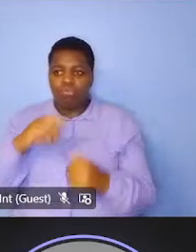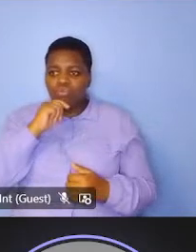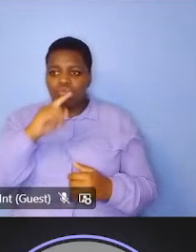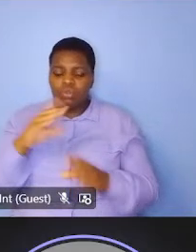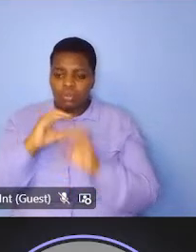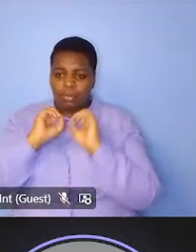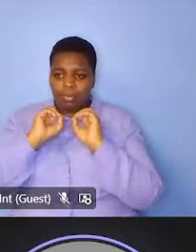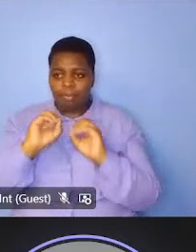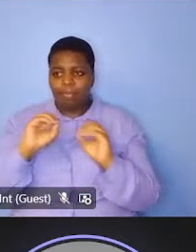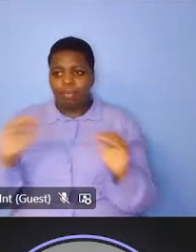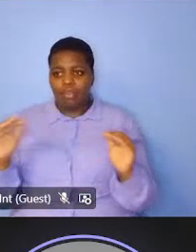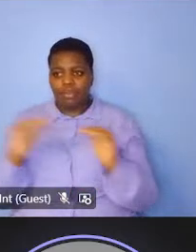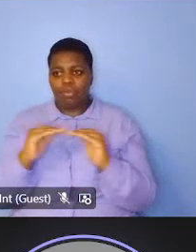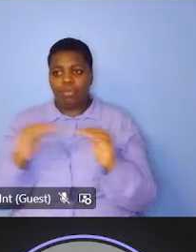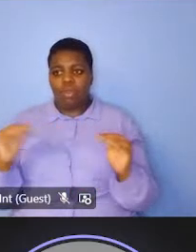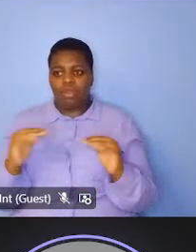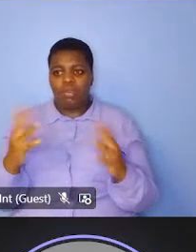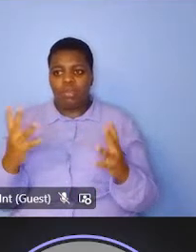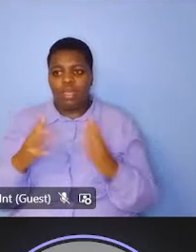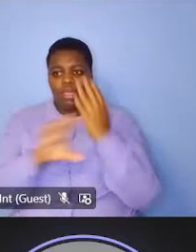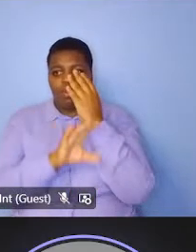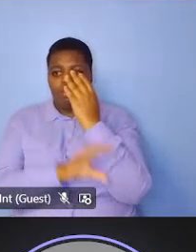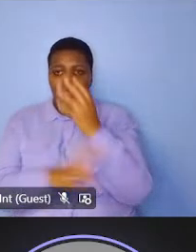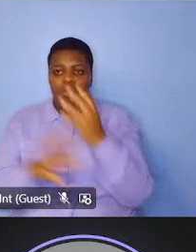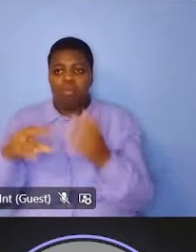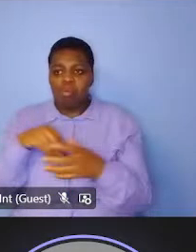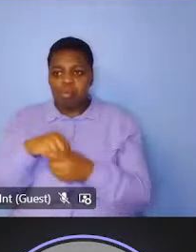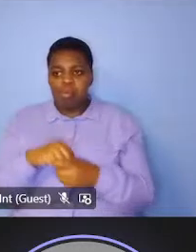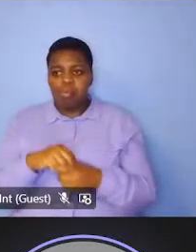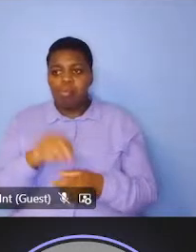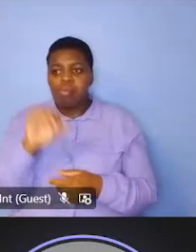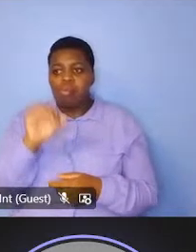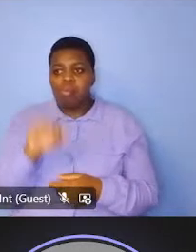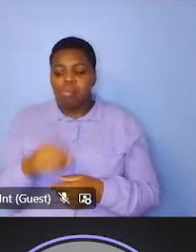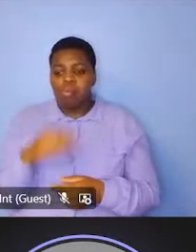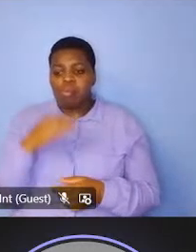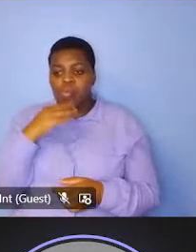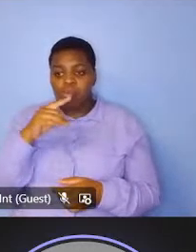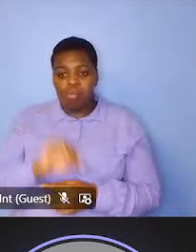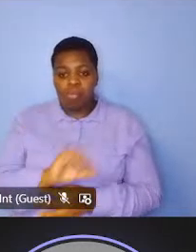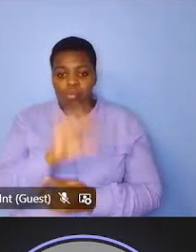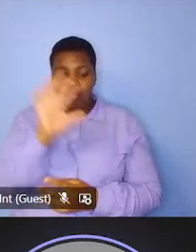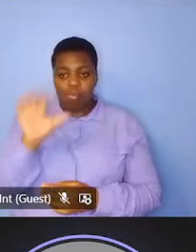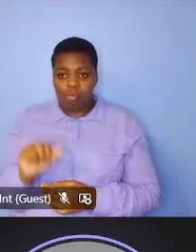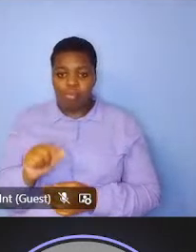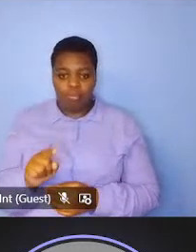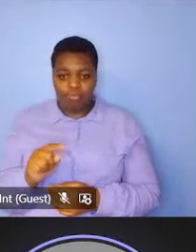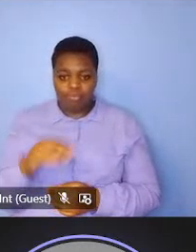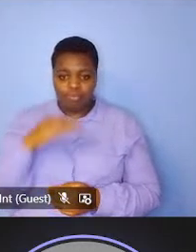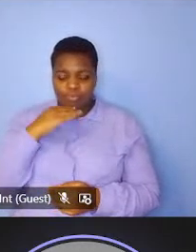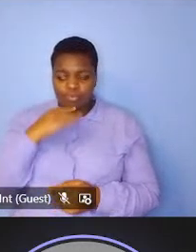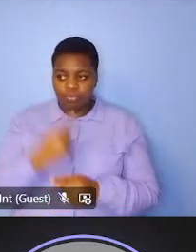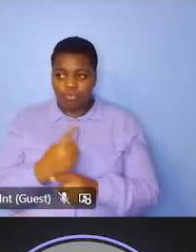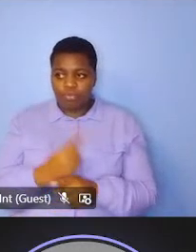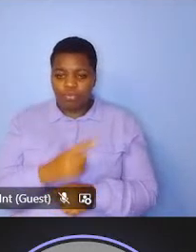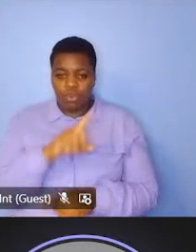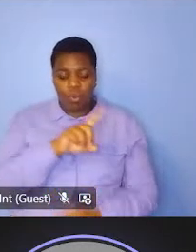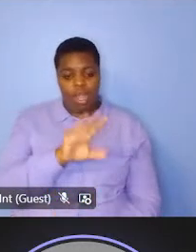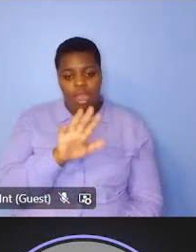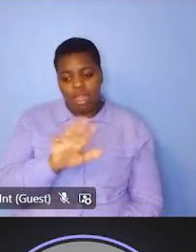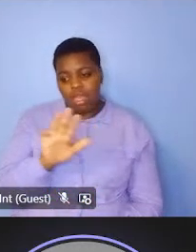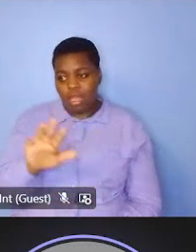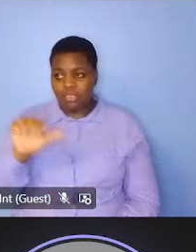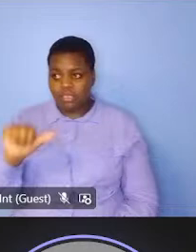enough equality within our Constitution. And the South African Schools Act was brought into force in